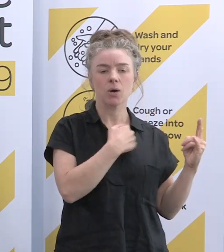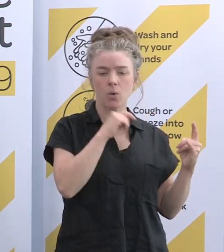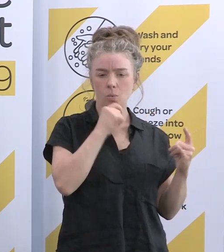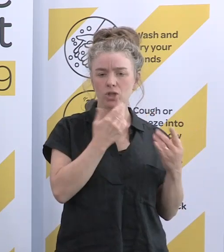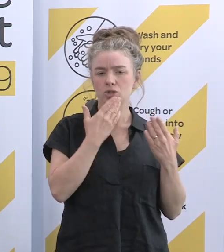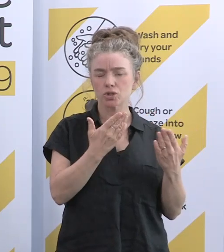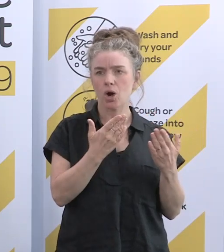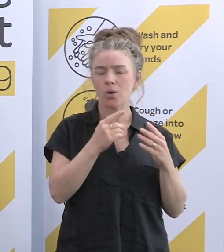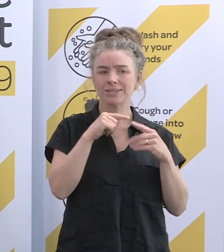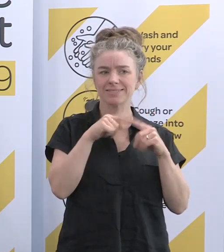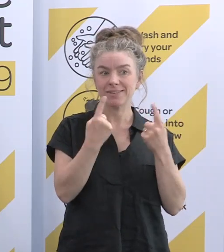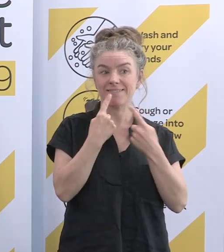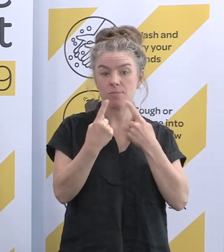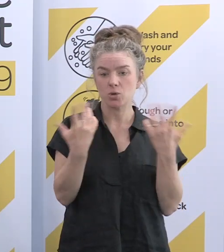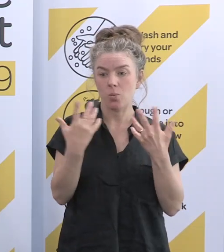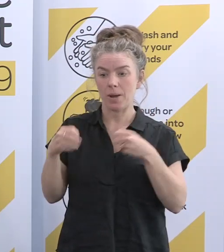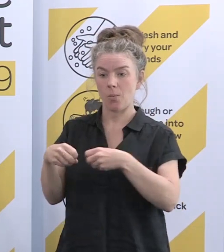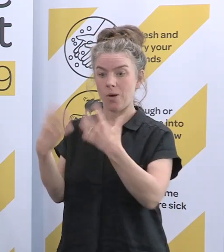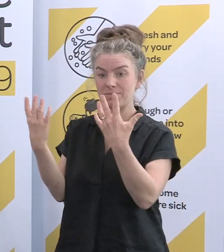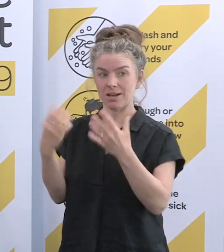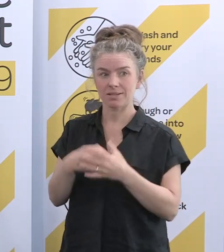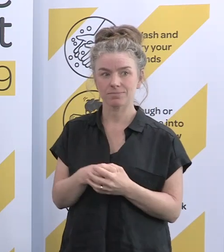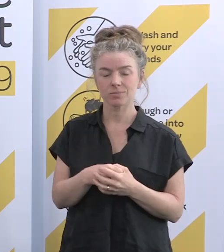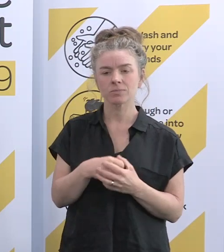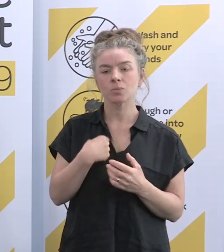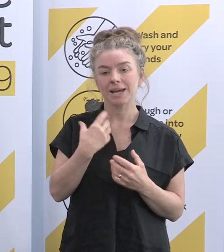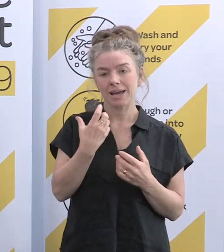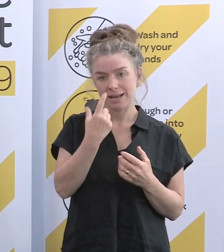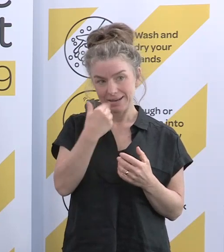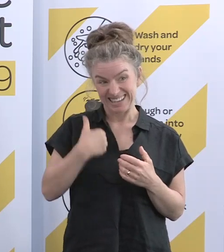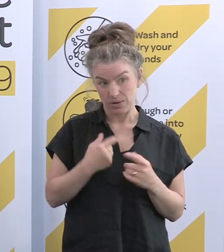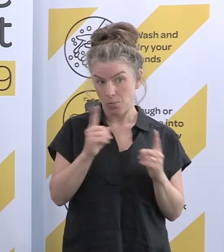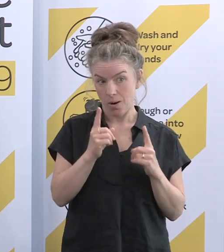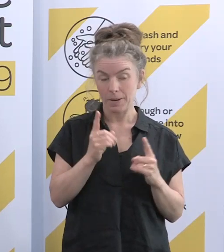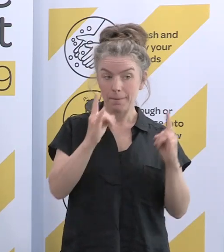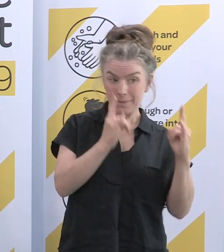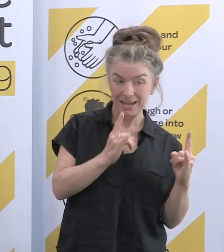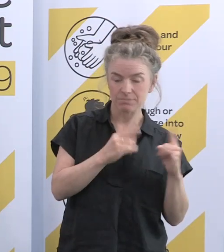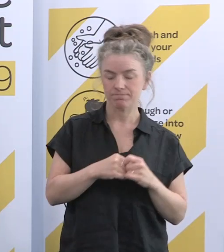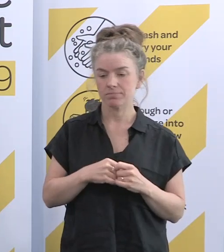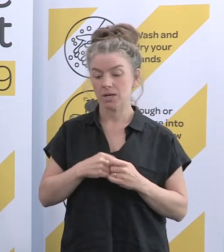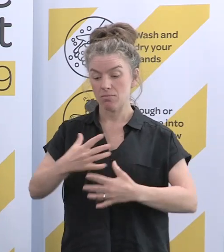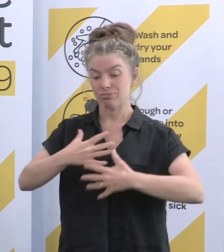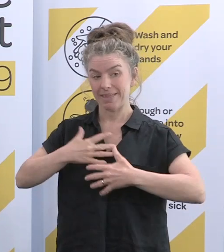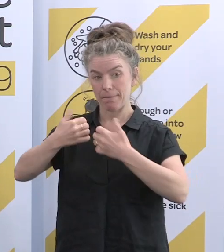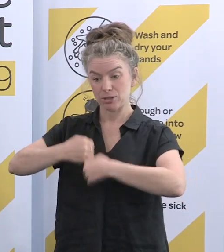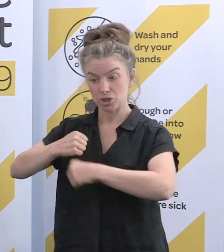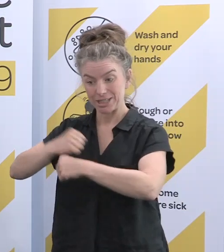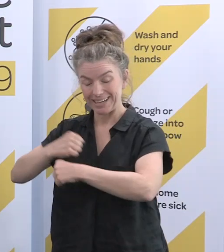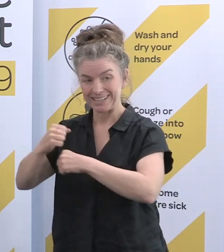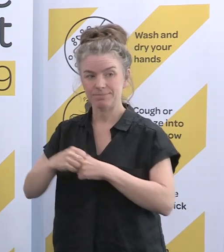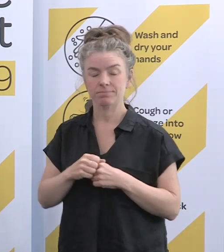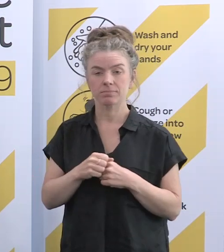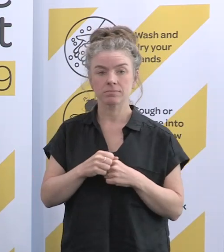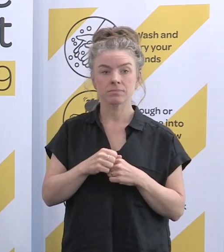of beds, but the fact that we could triple the number of places where people who required ventilation could be looked after inside our hospitals,